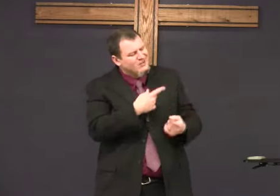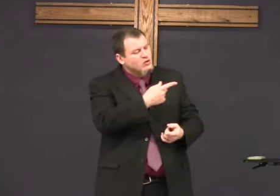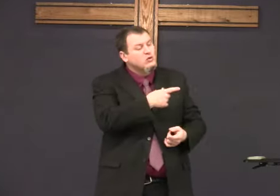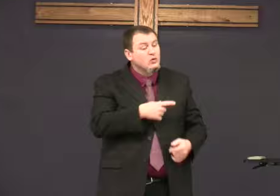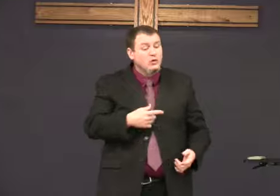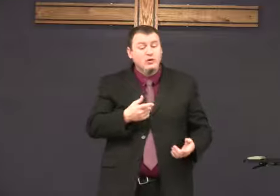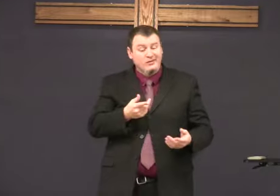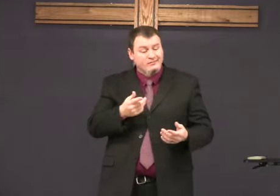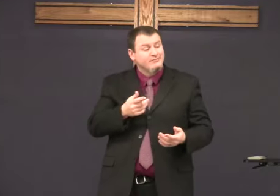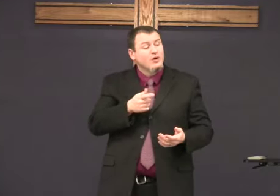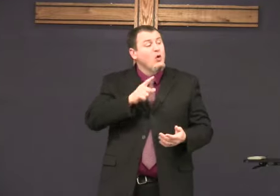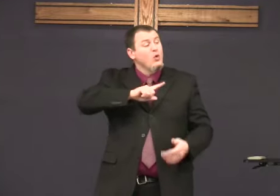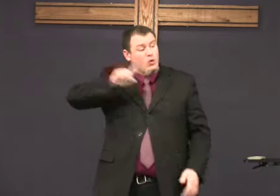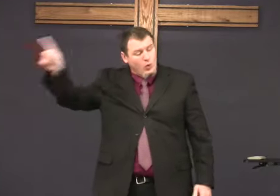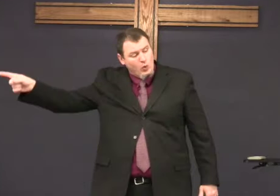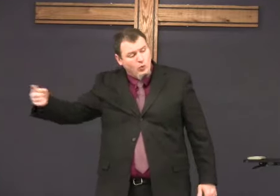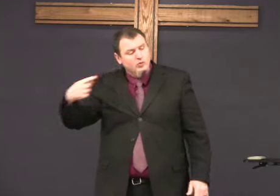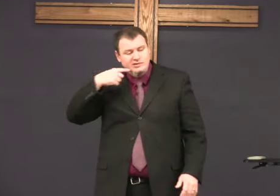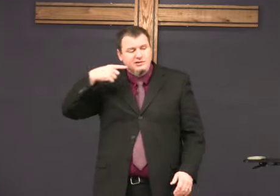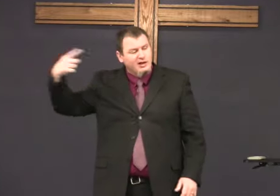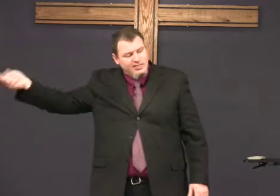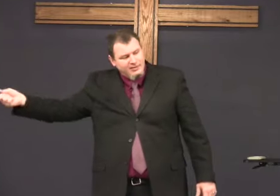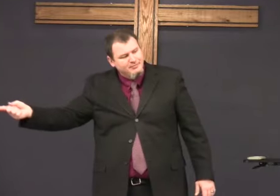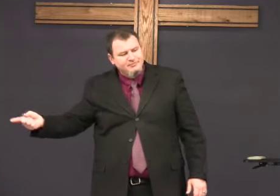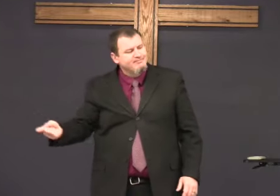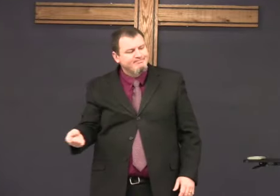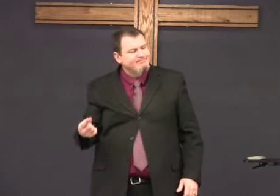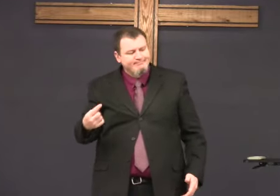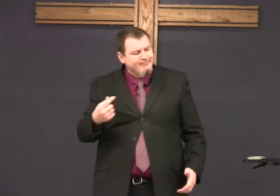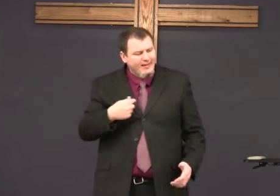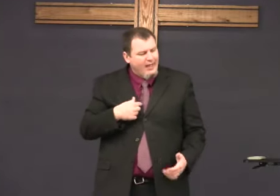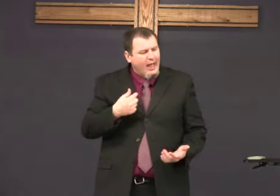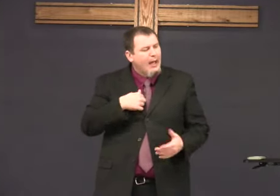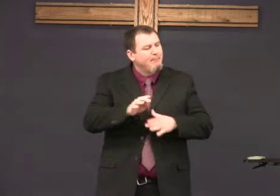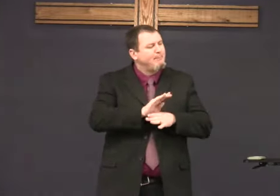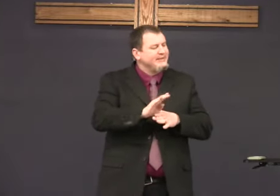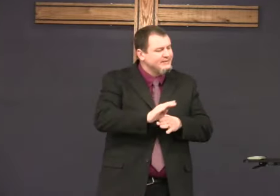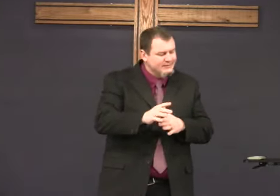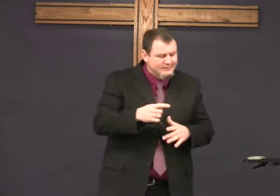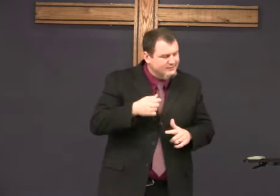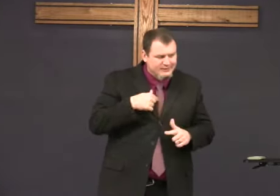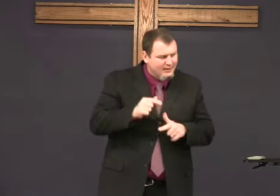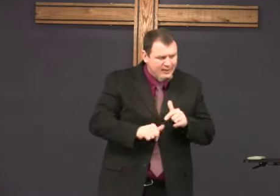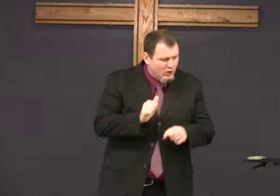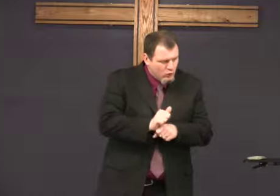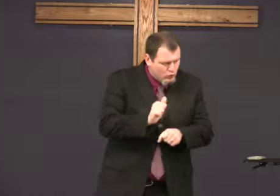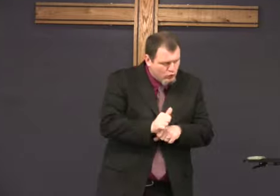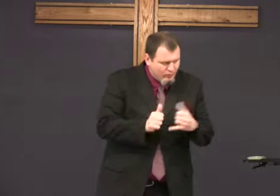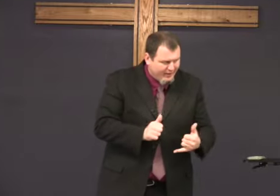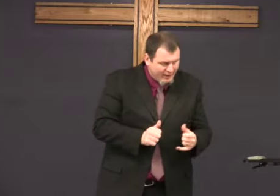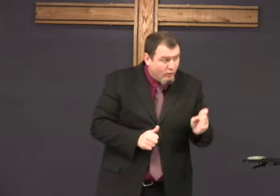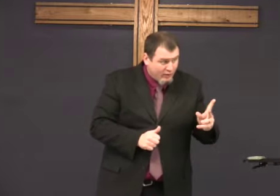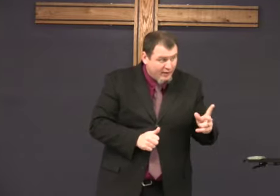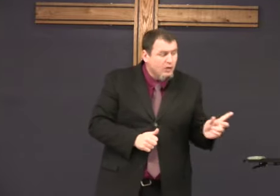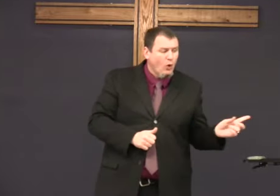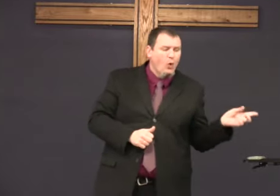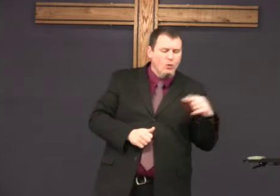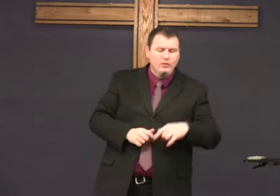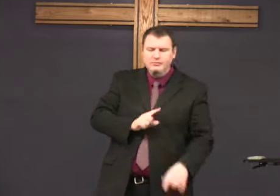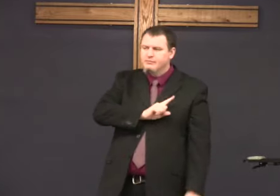so he calls his messengers and says, hey, go tell them that, no, I'm busy. I can't go right now.